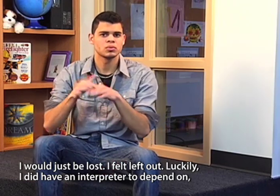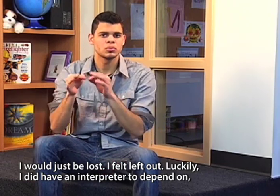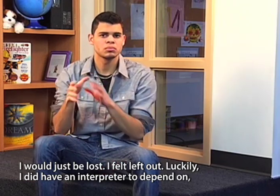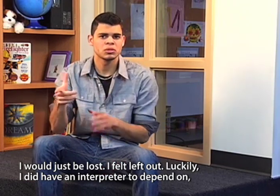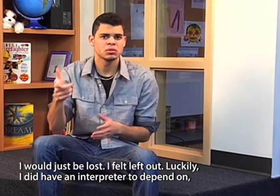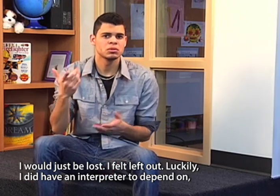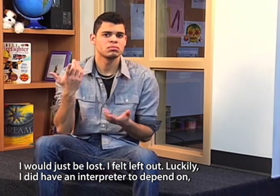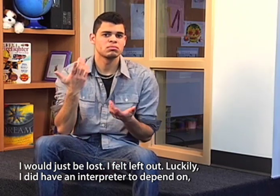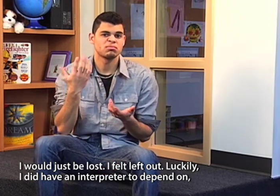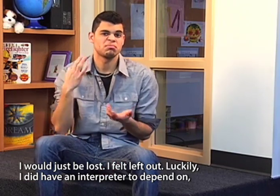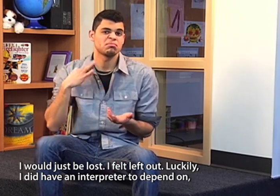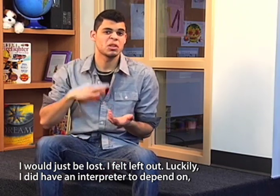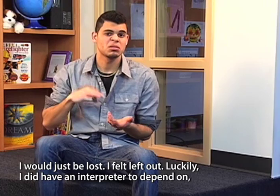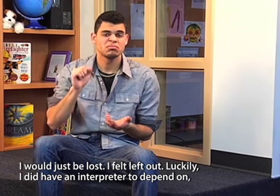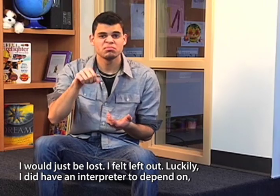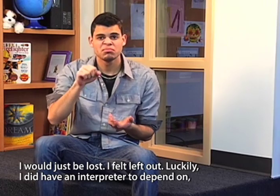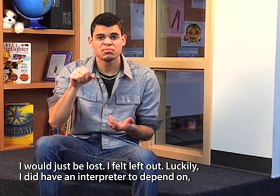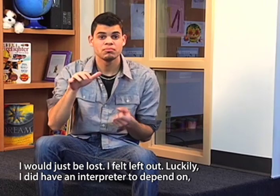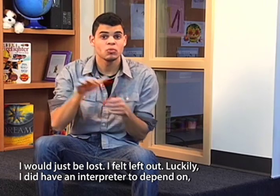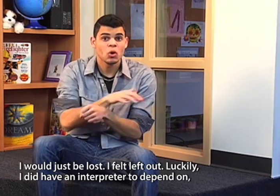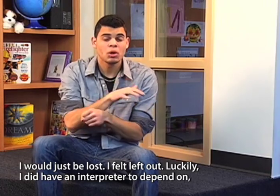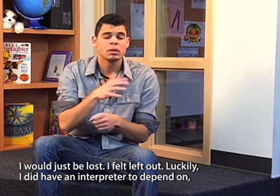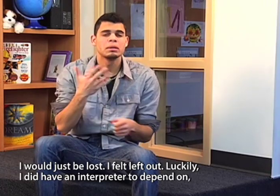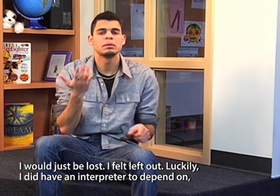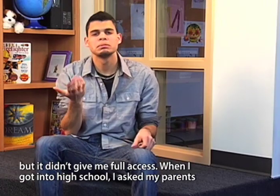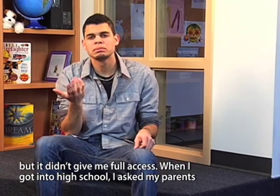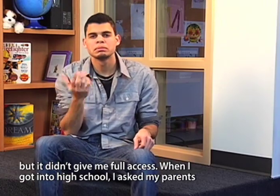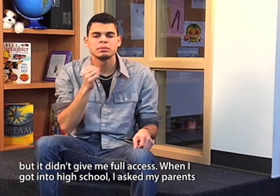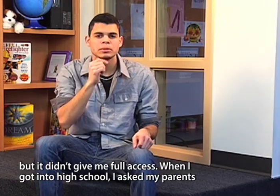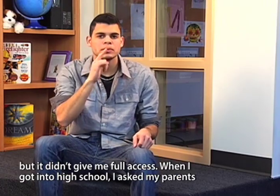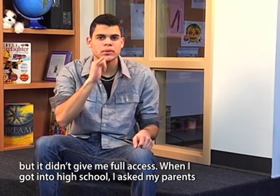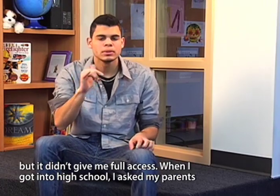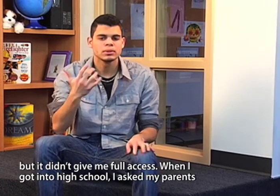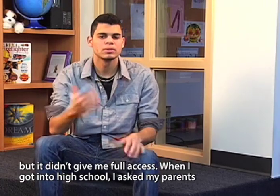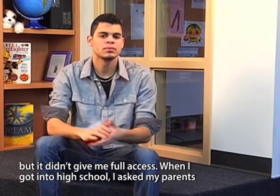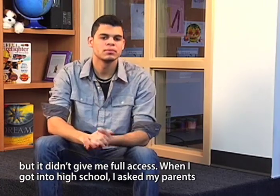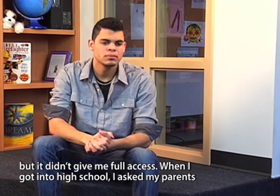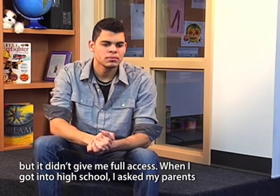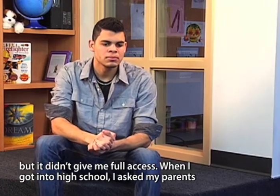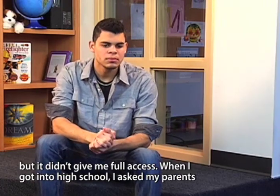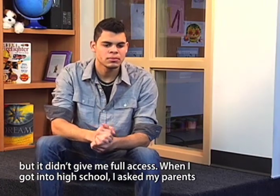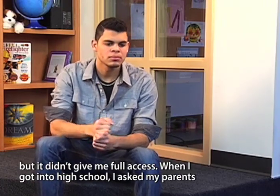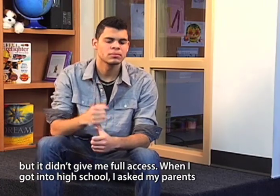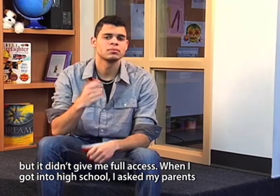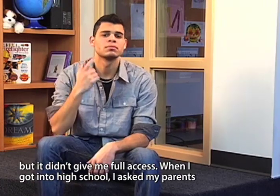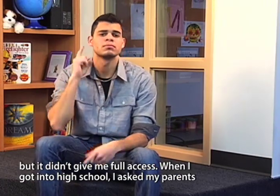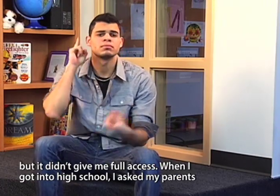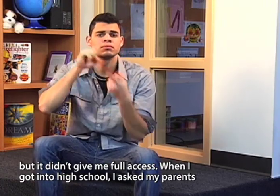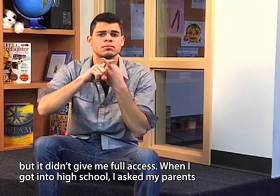Luckily, I did have an interpreter to depend on, but it didn't give me full access.